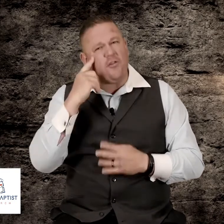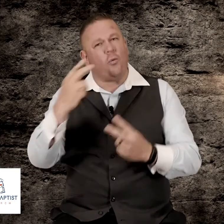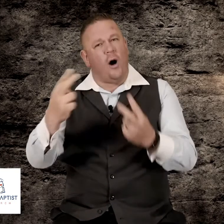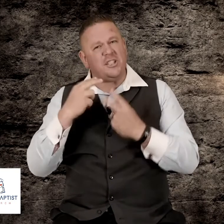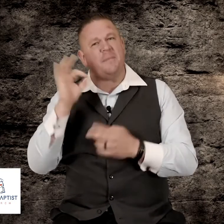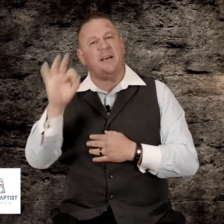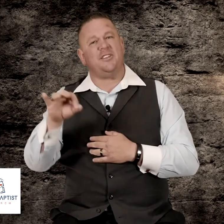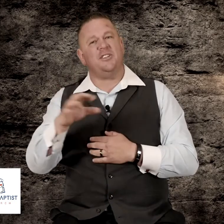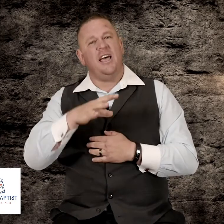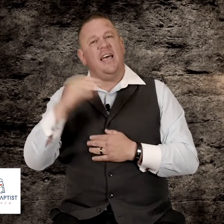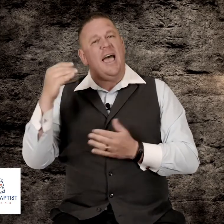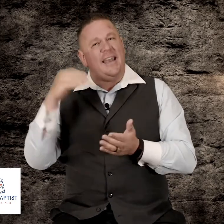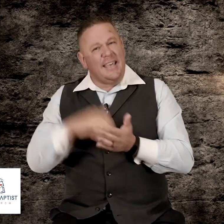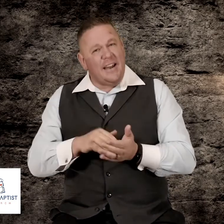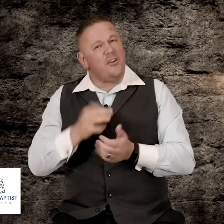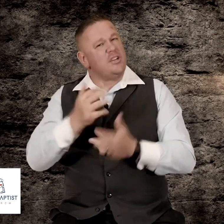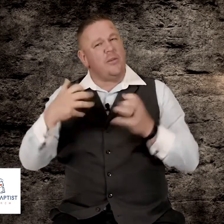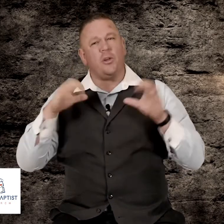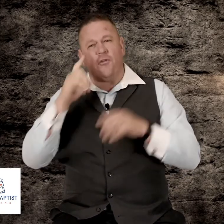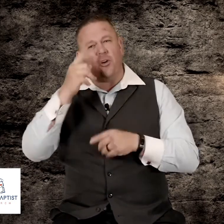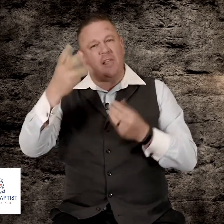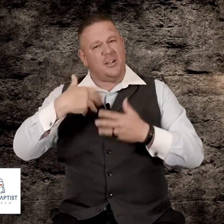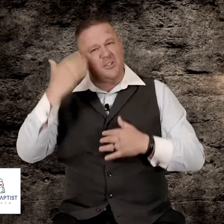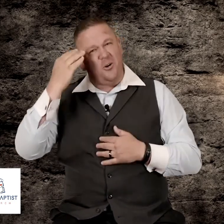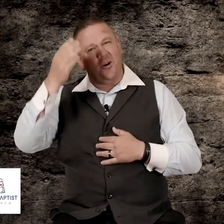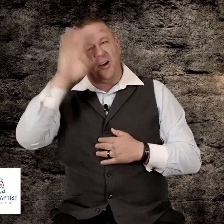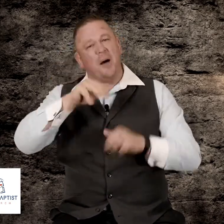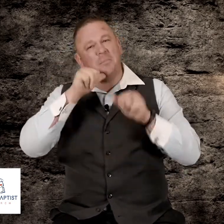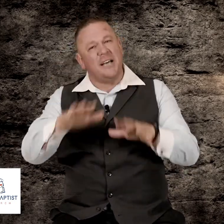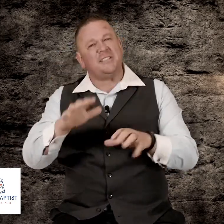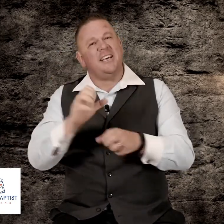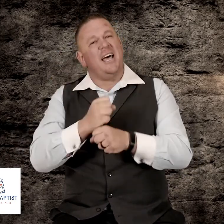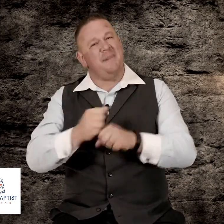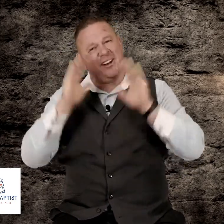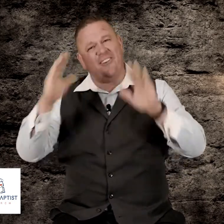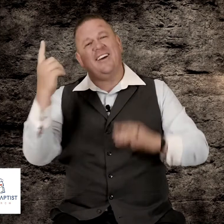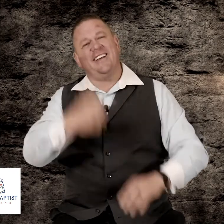for watching the message. And again, if there's anything to do for you, let us know. God bless, and make it a great day.